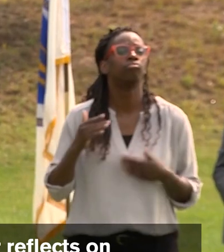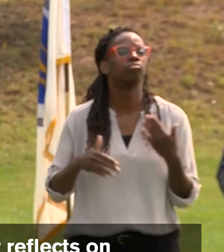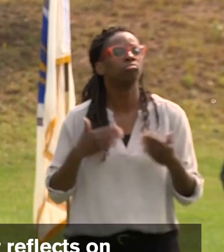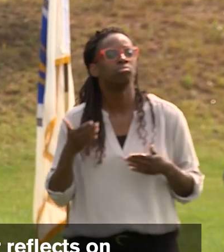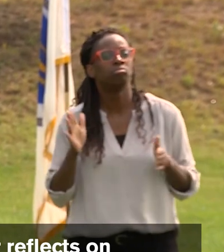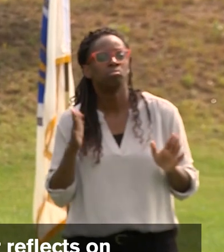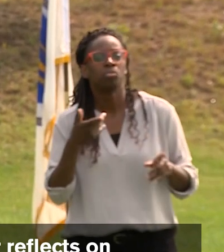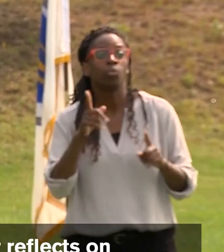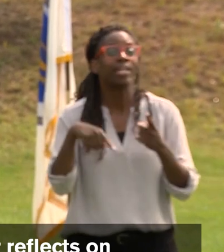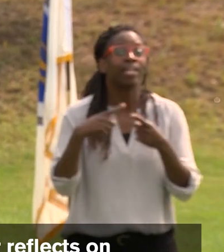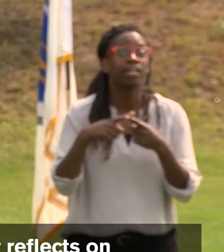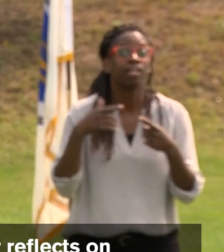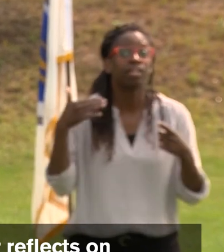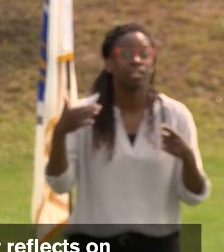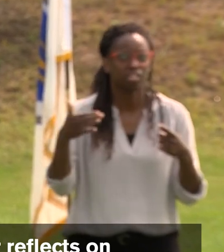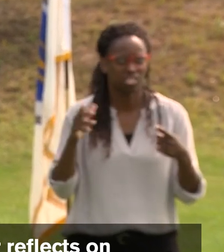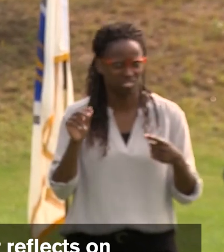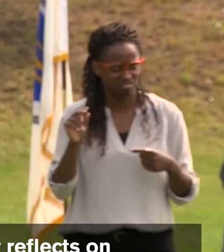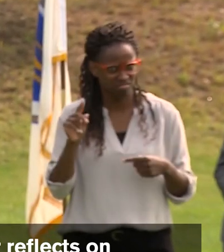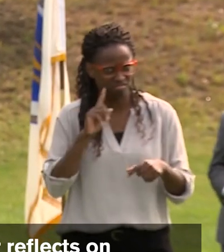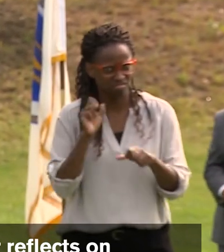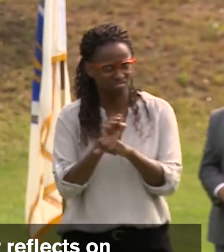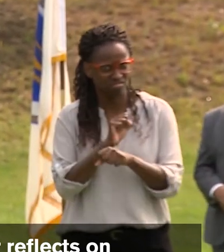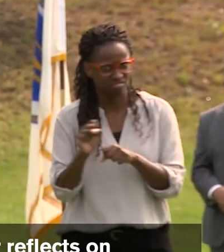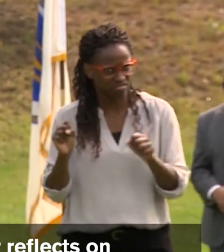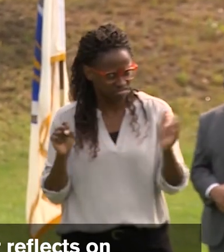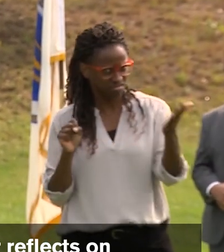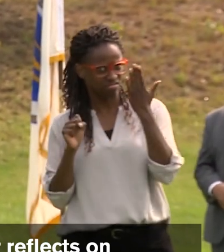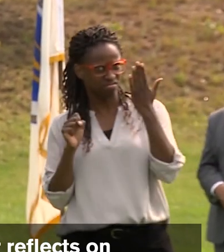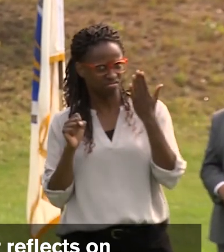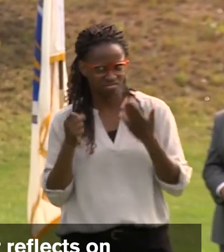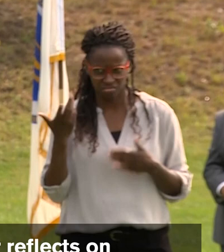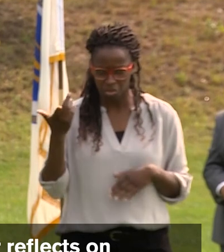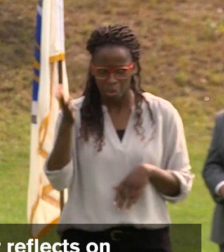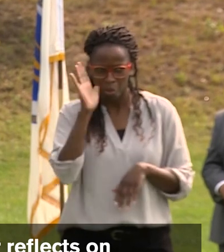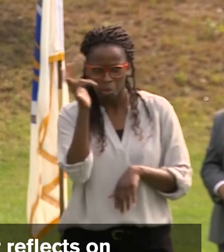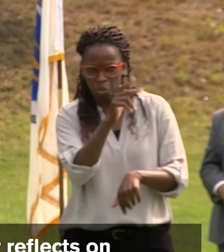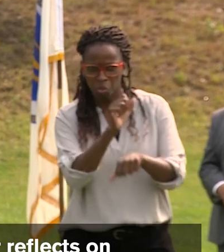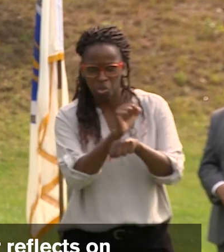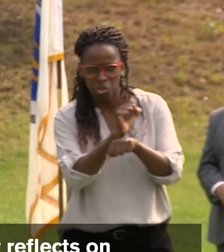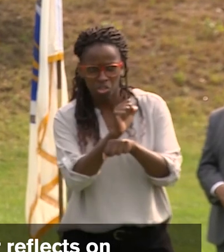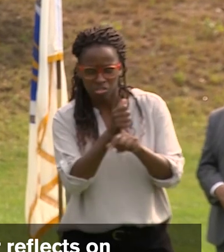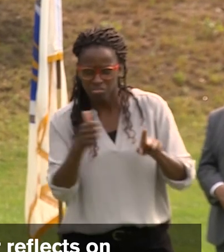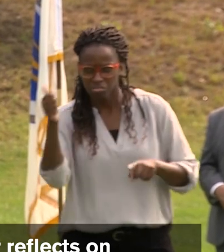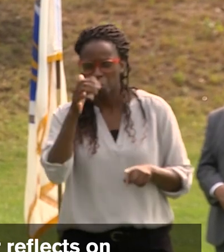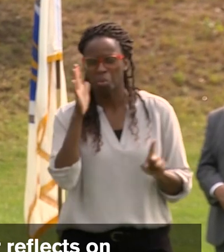was back presiding as chief of the SJC again.